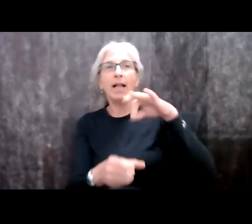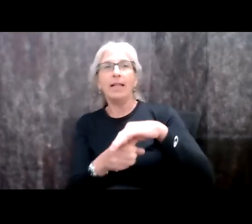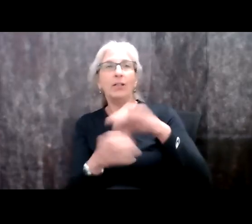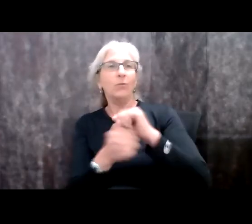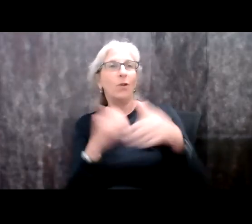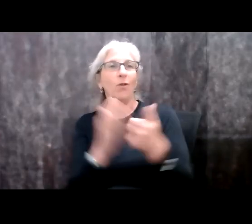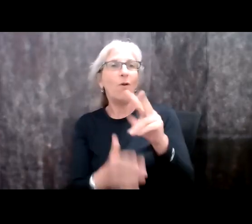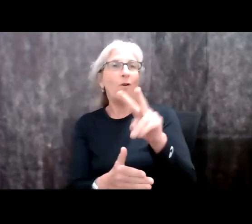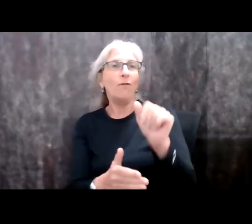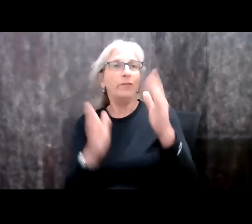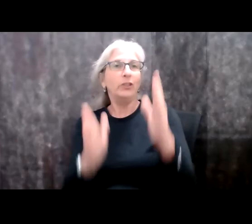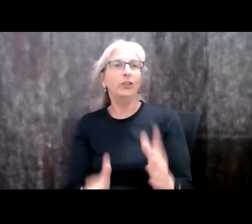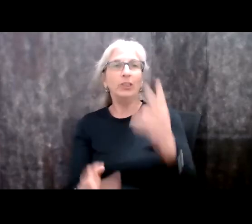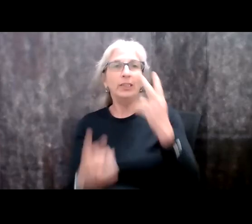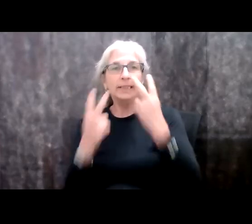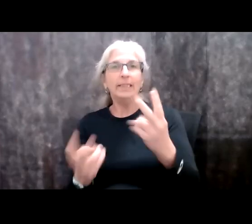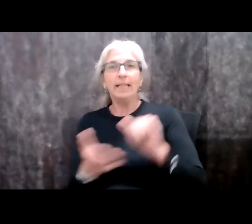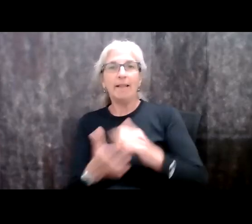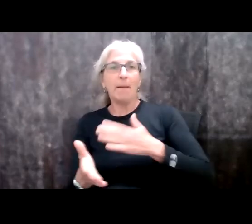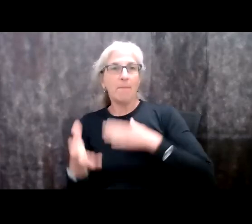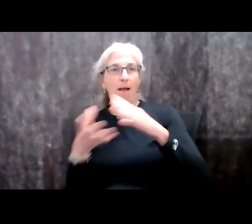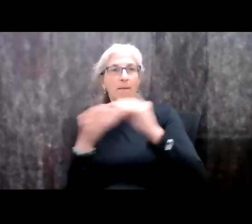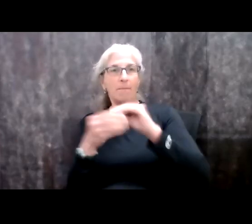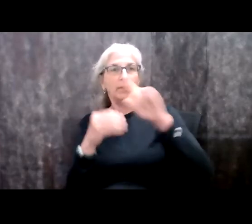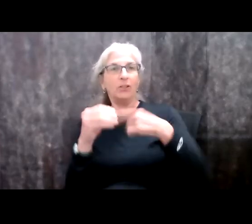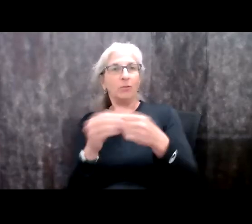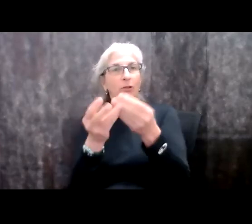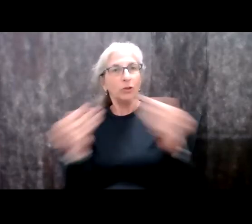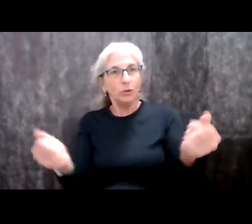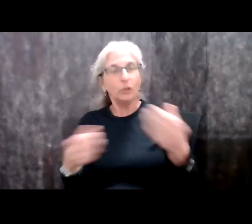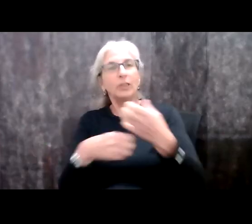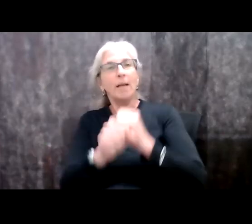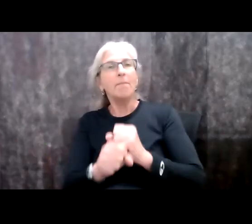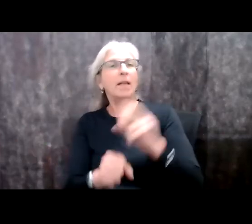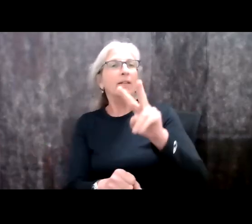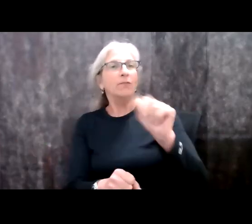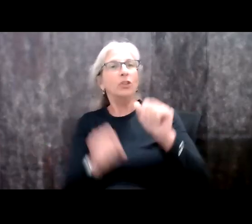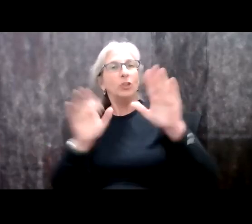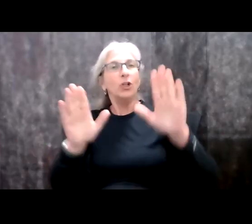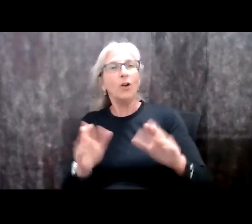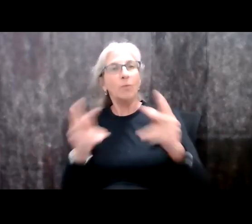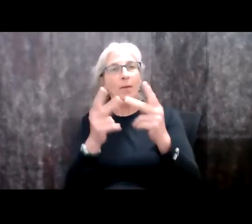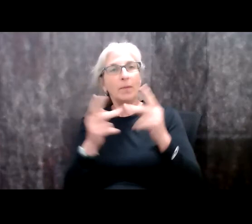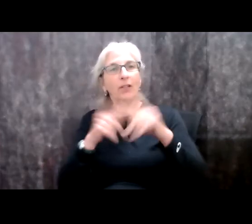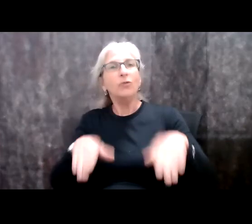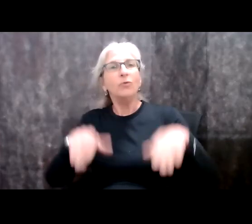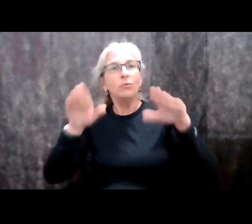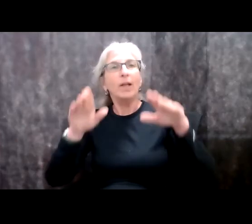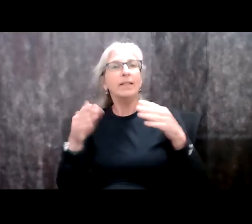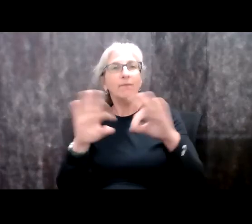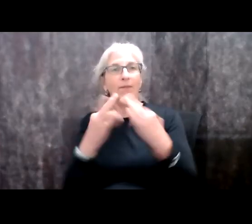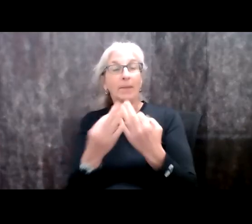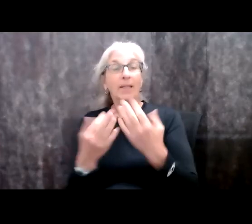seeing what our message is about solutions and making Virginia a great place to raise a family. Appreciate this opportunity. Thank